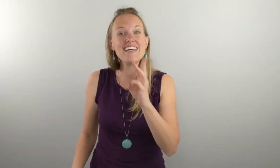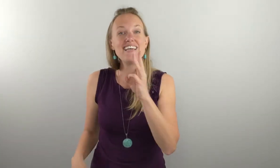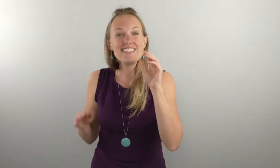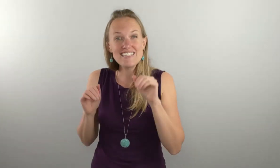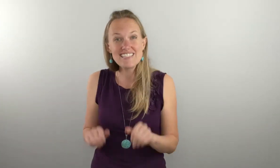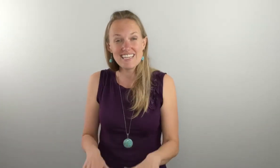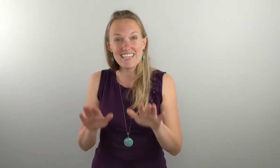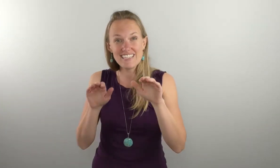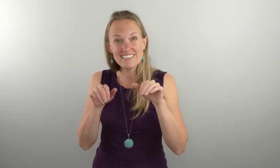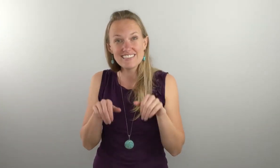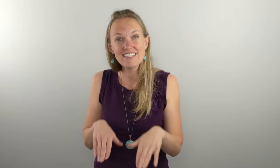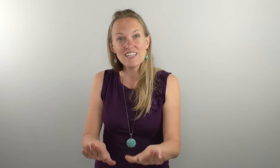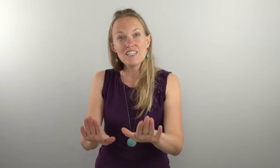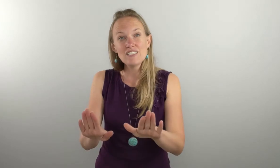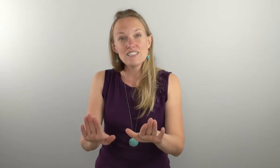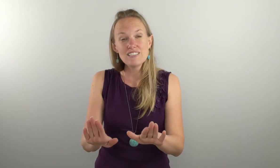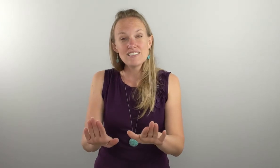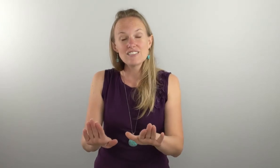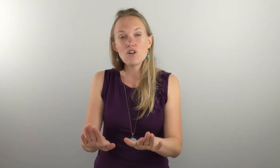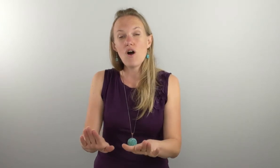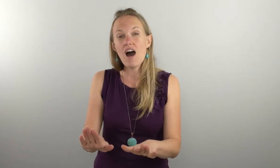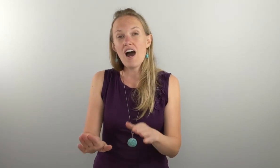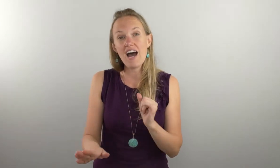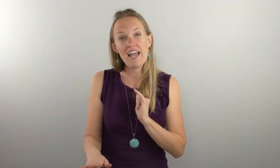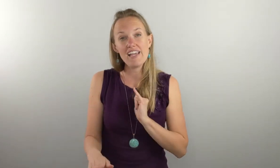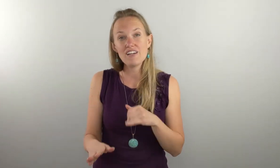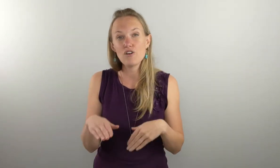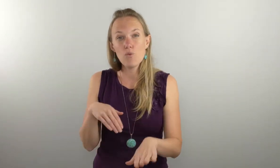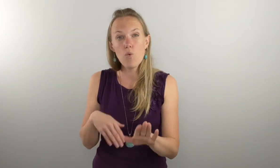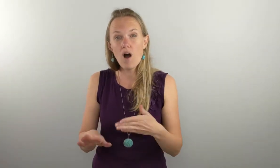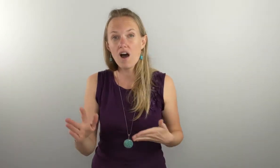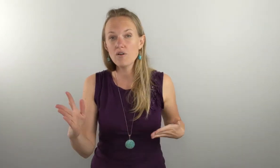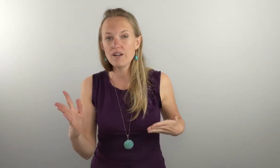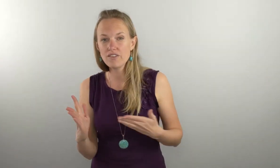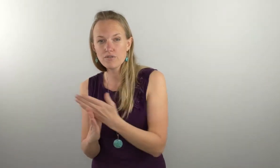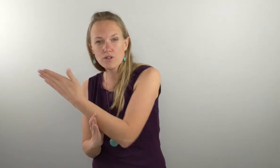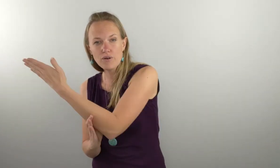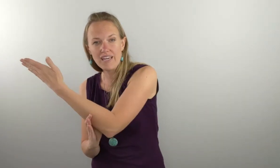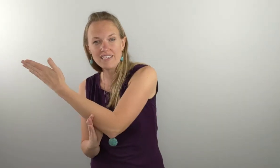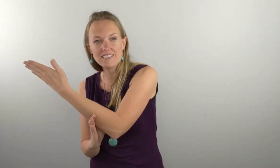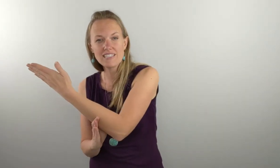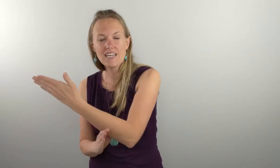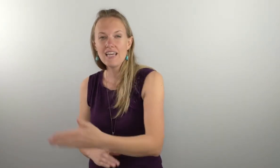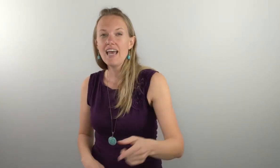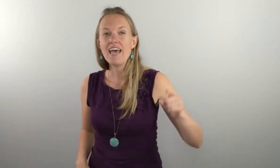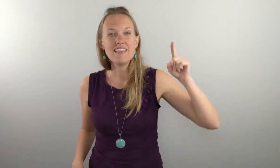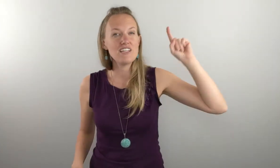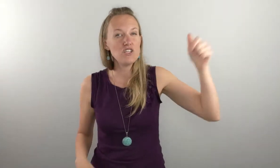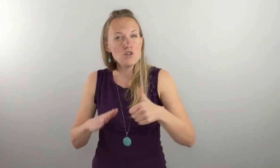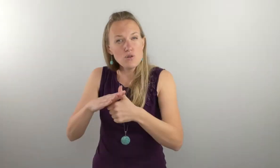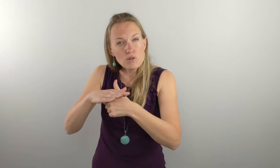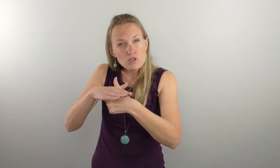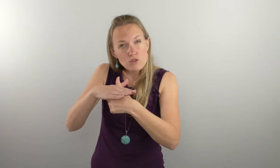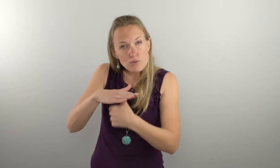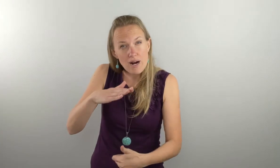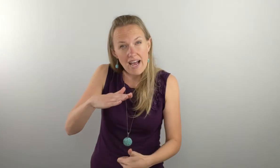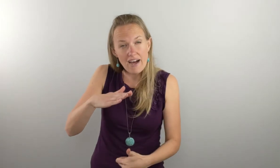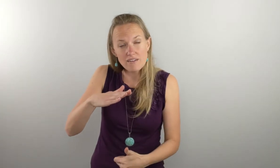the seas so I could walk right through it, and then you